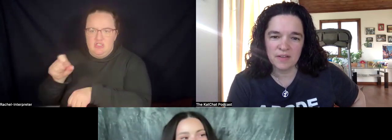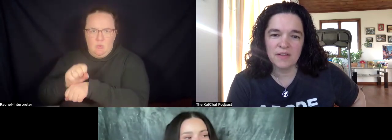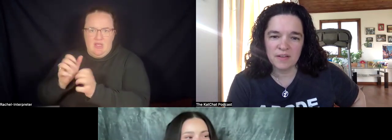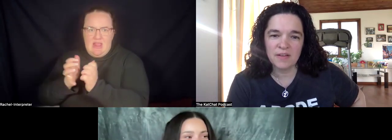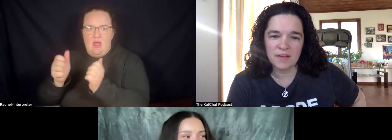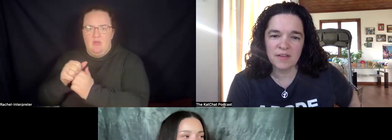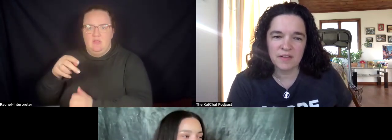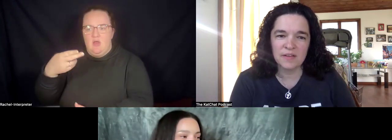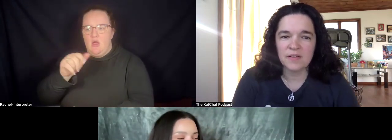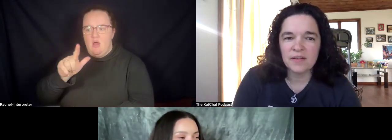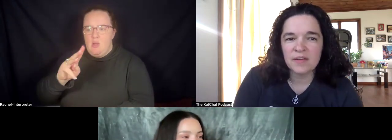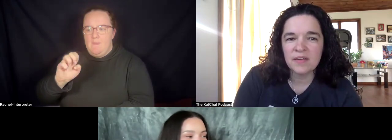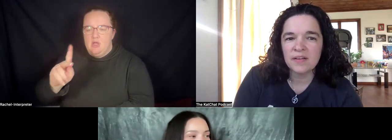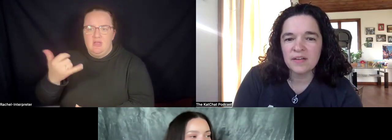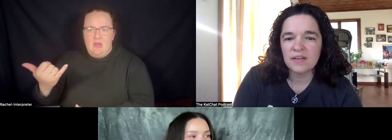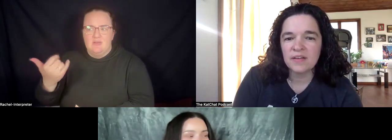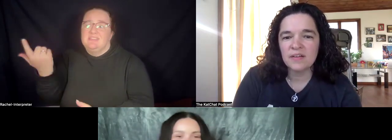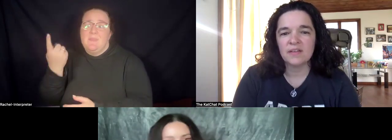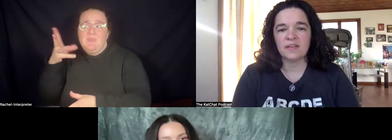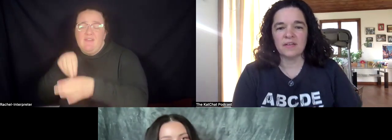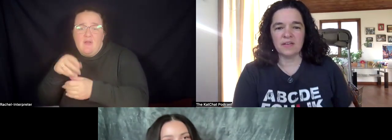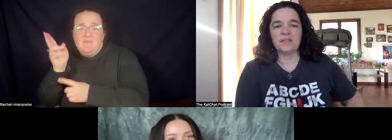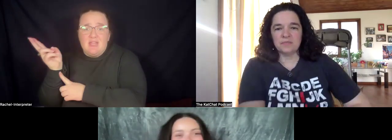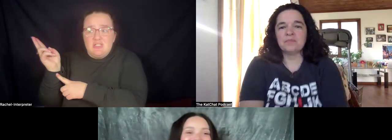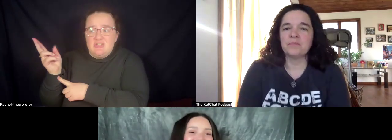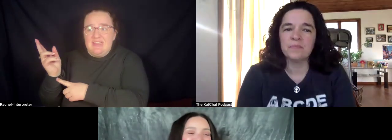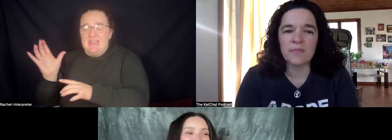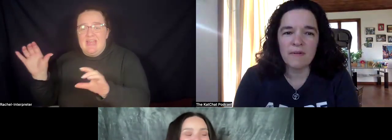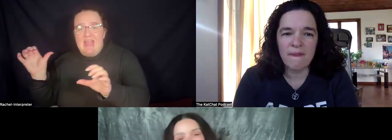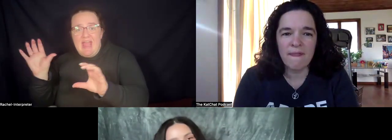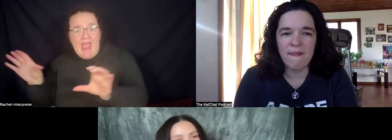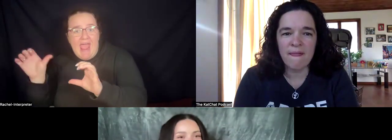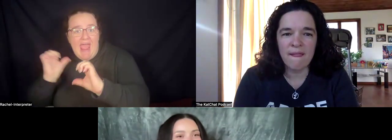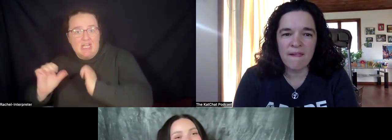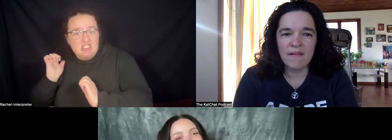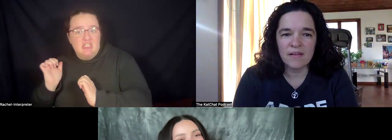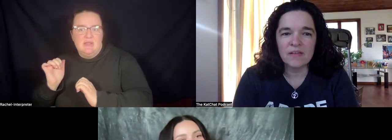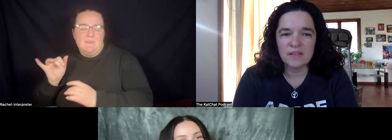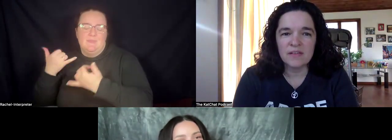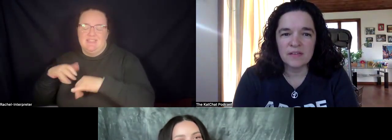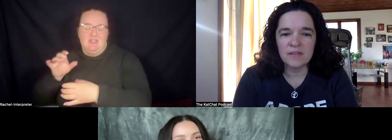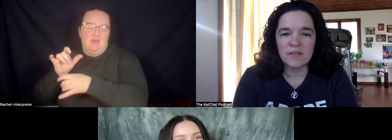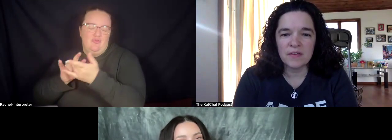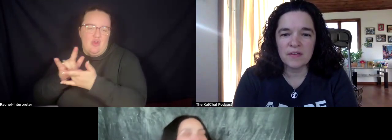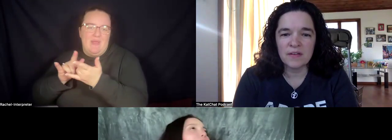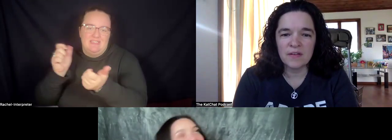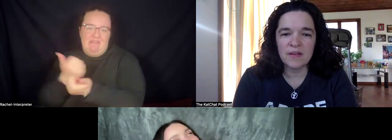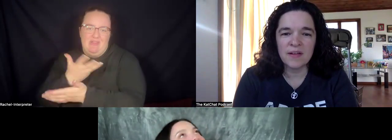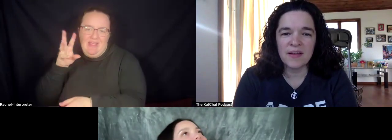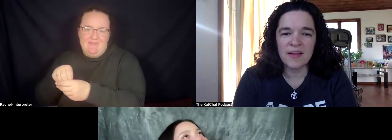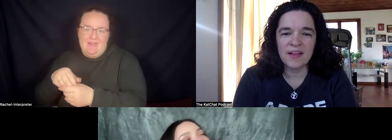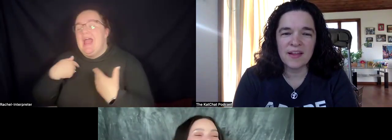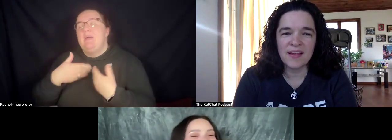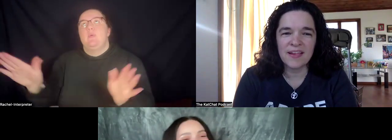Yeah, something that involves a little bit of history, maybe a little bit of action, but still with the romance and everything within there. I'm open